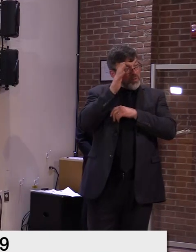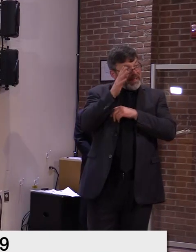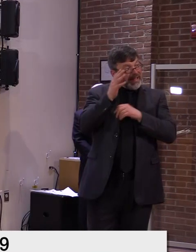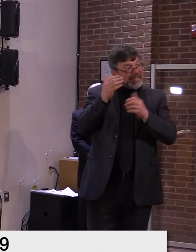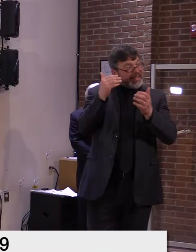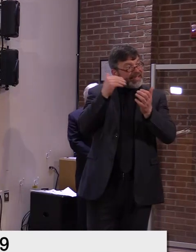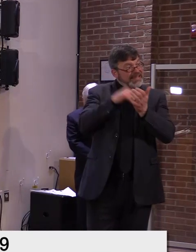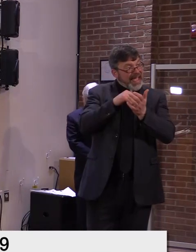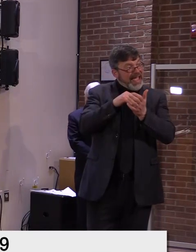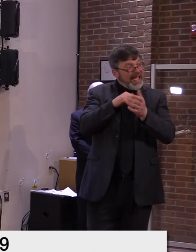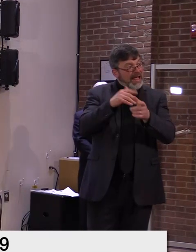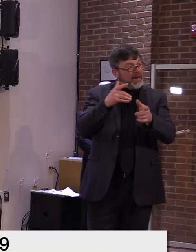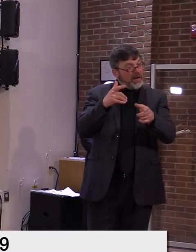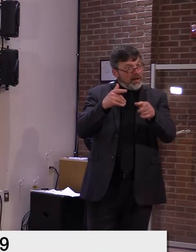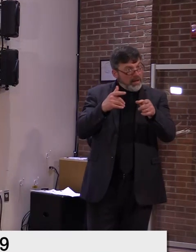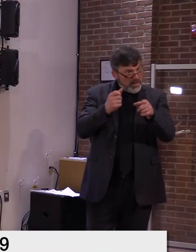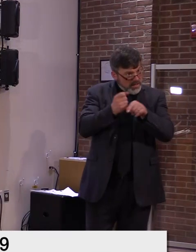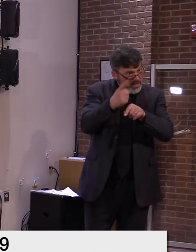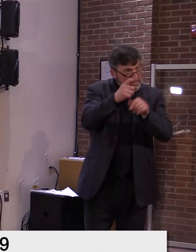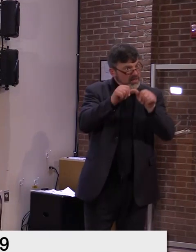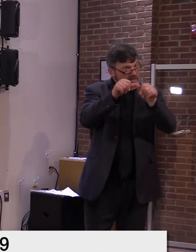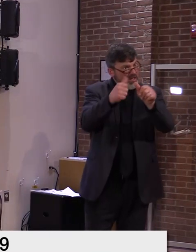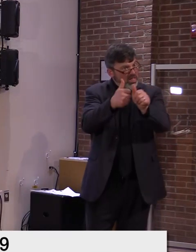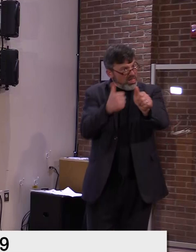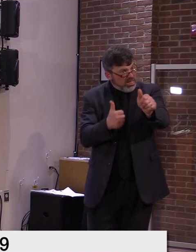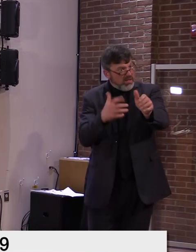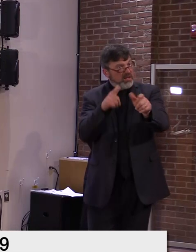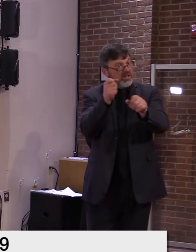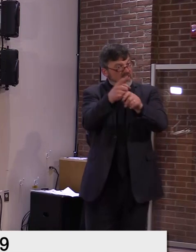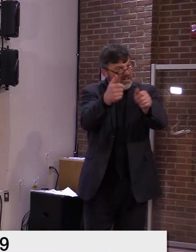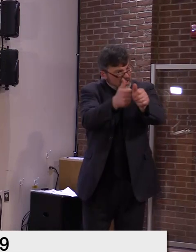At the start of next year, any idea,